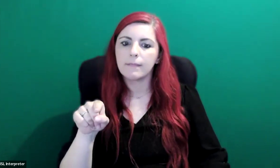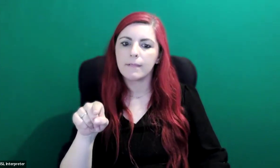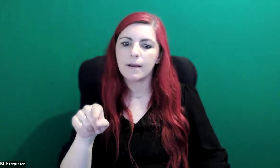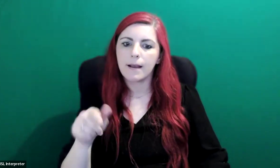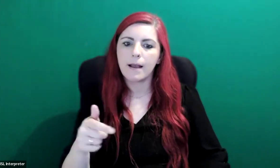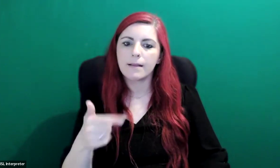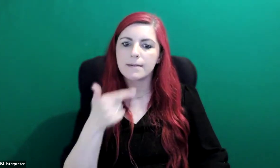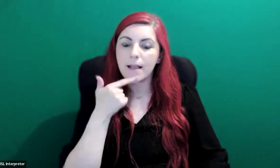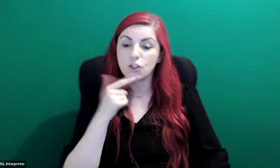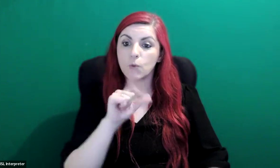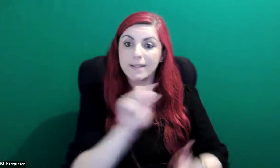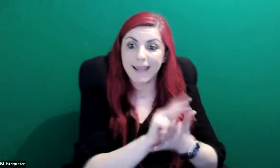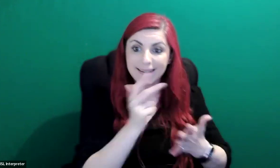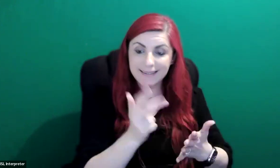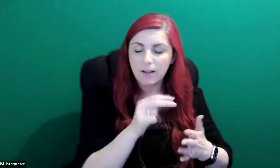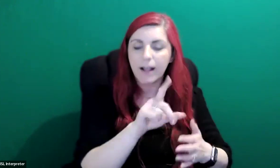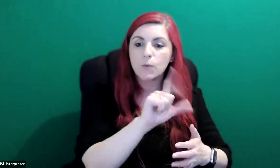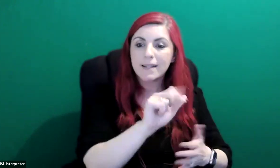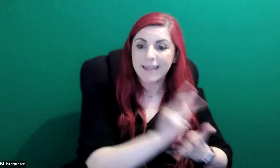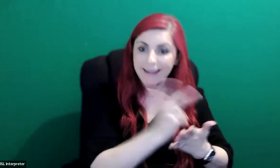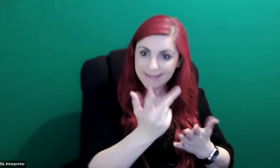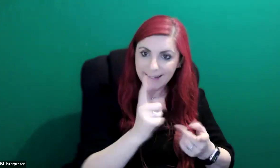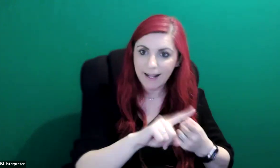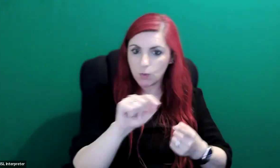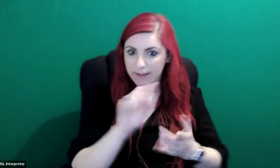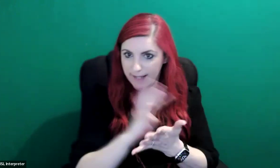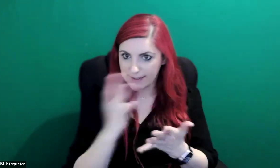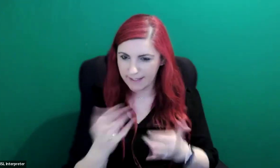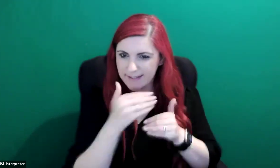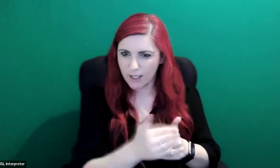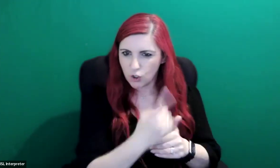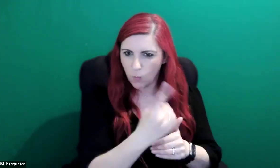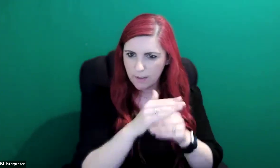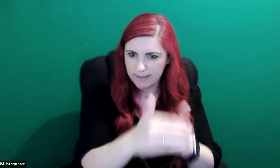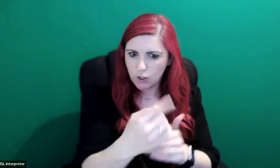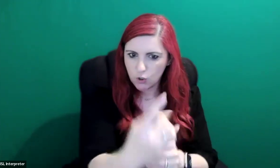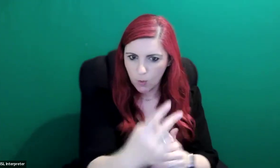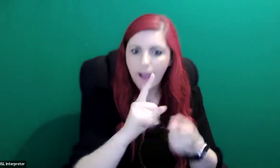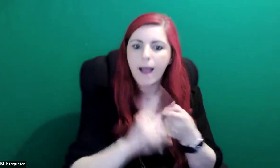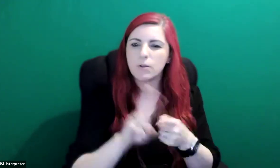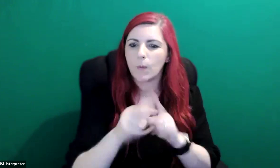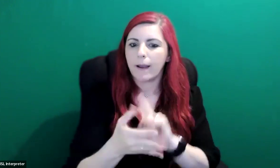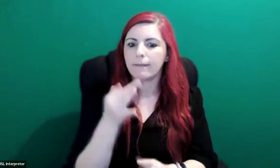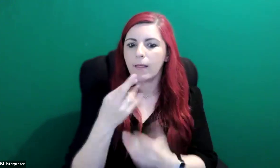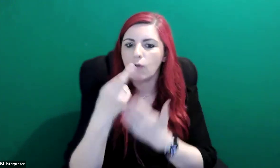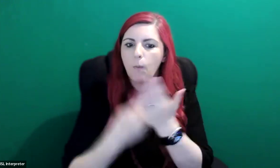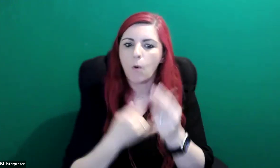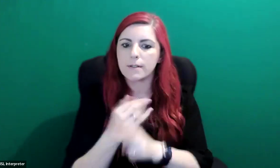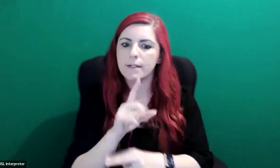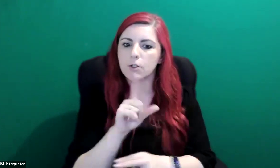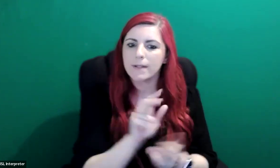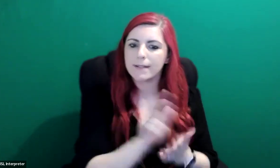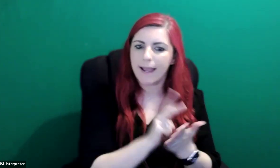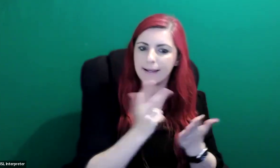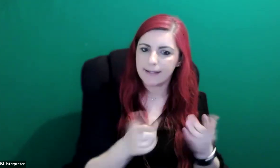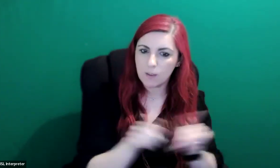session 21 in 2019, and also you can find the reports under the 10th pre-session in 2018 where